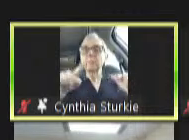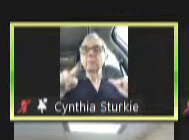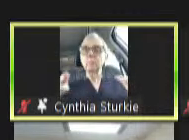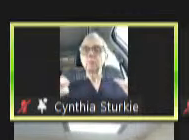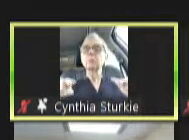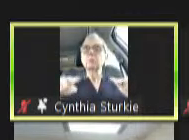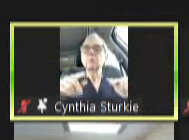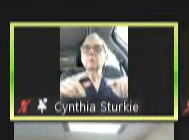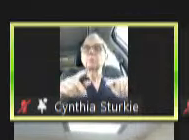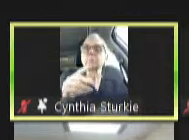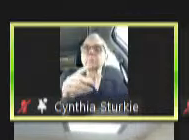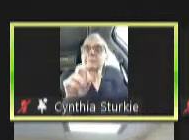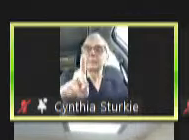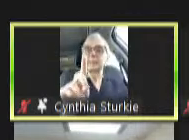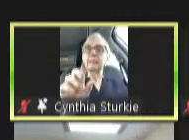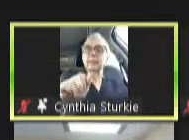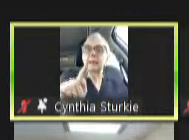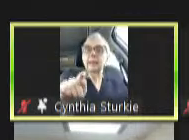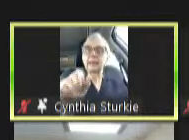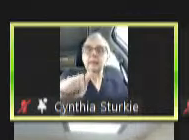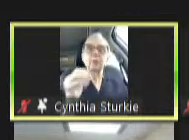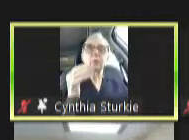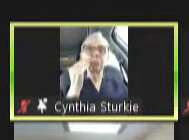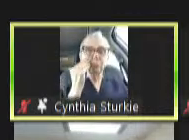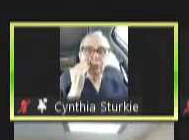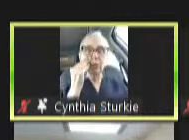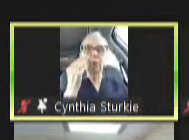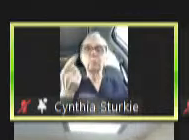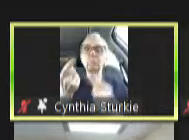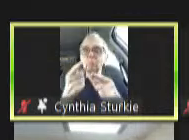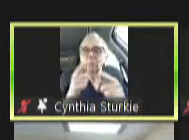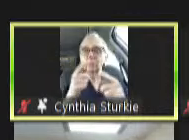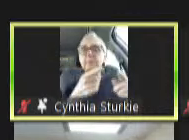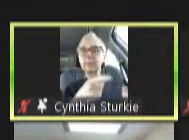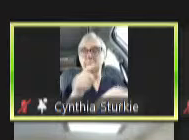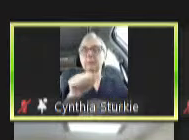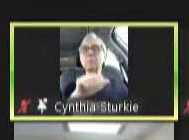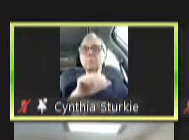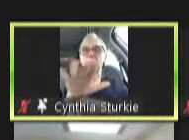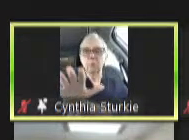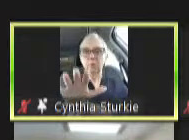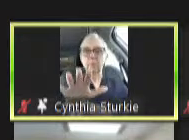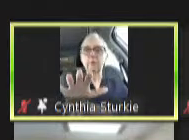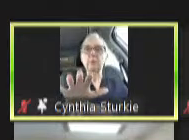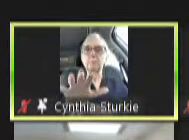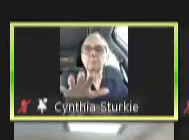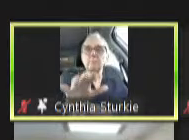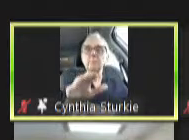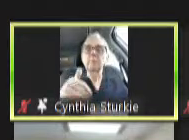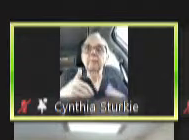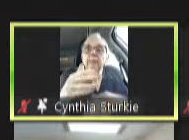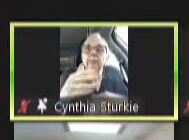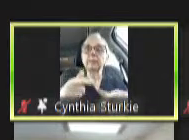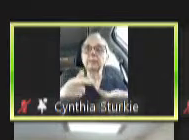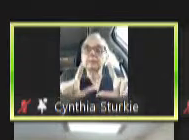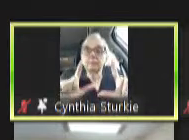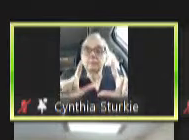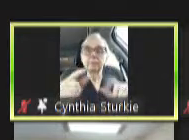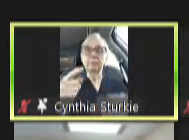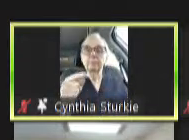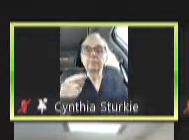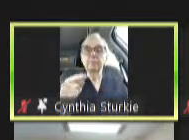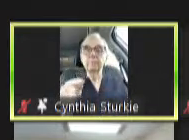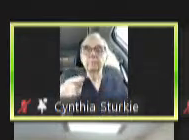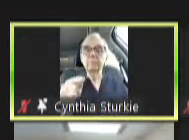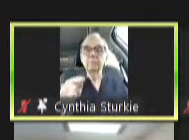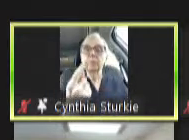full situational awareness for what is happening with COVID-19 transmission in the state. So if we go to the next slide,